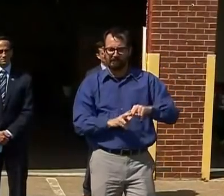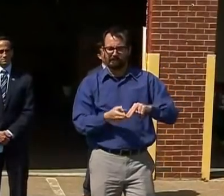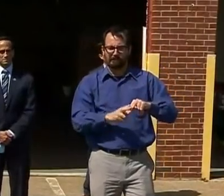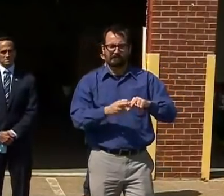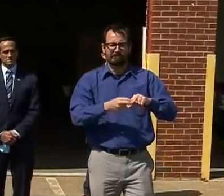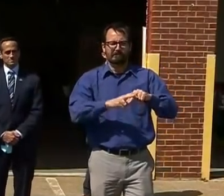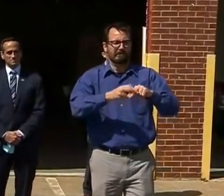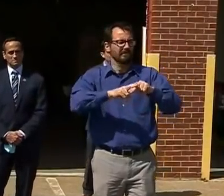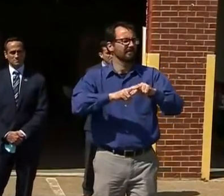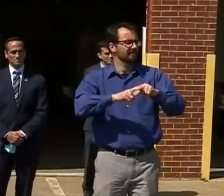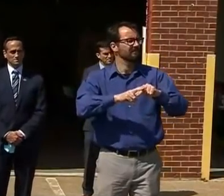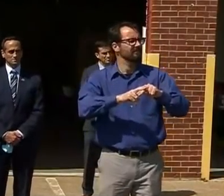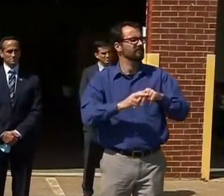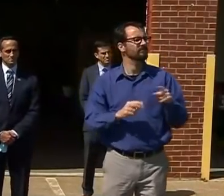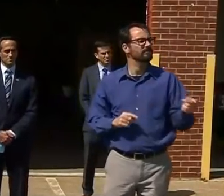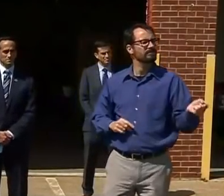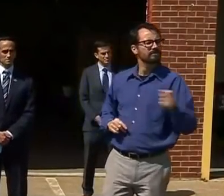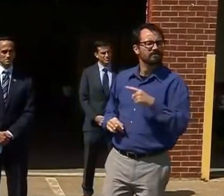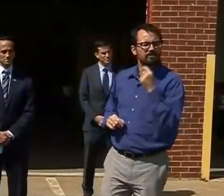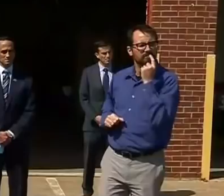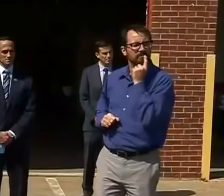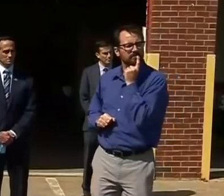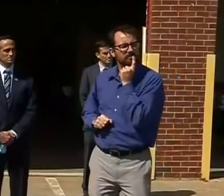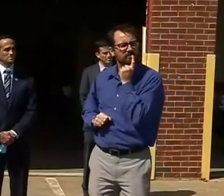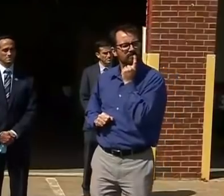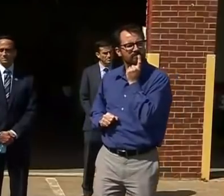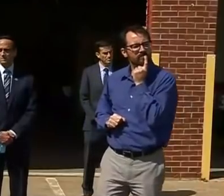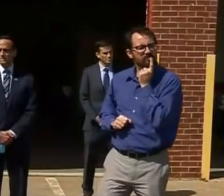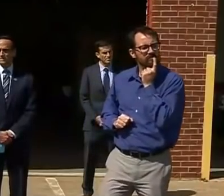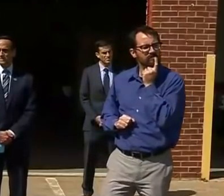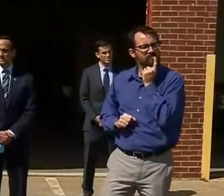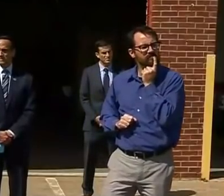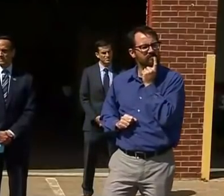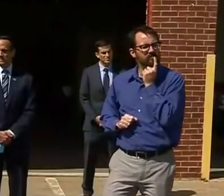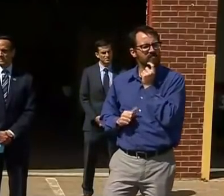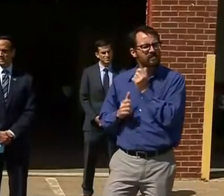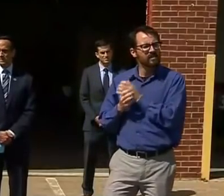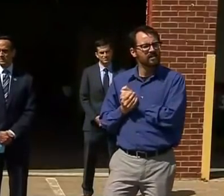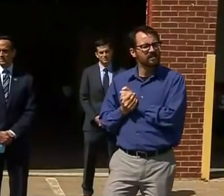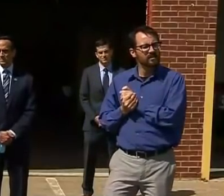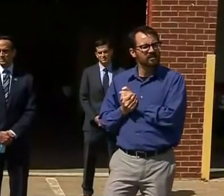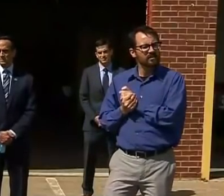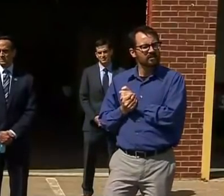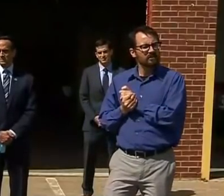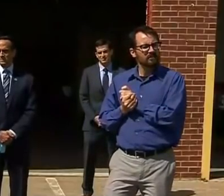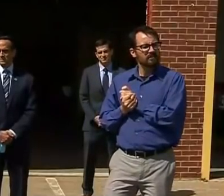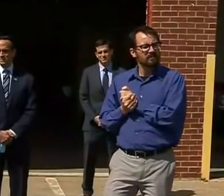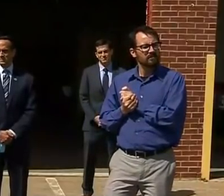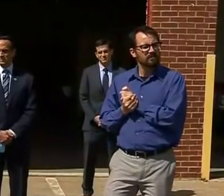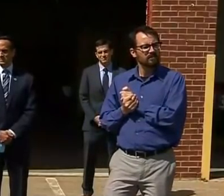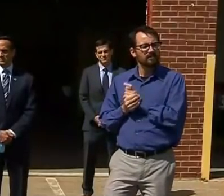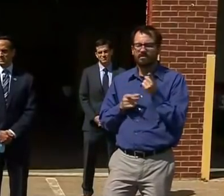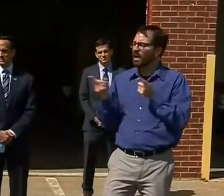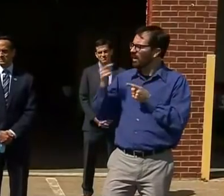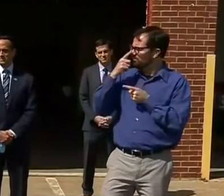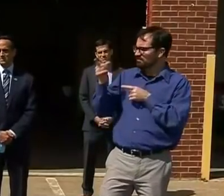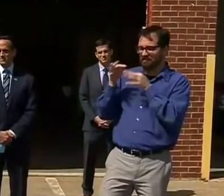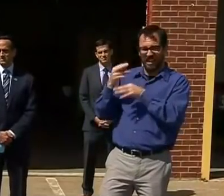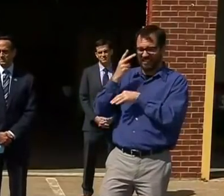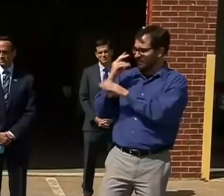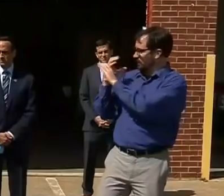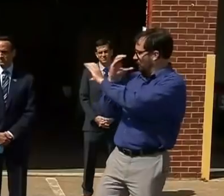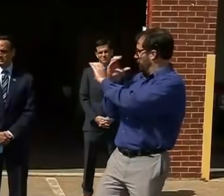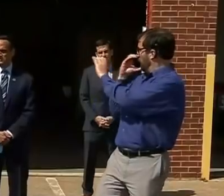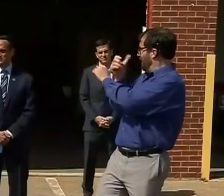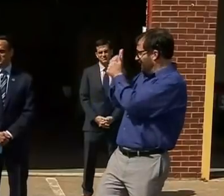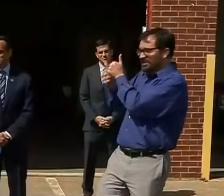explain what we're seeing, what's happening in each container? Happy to. So this is